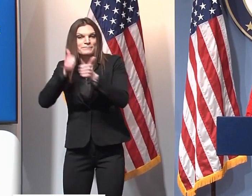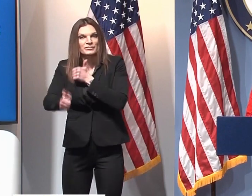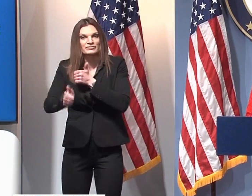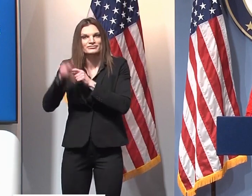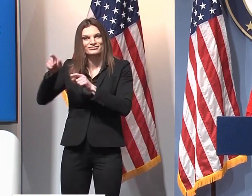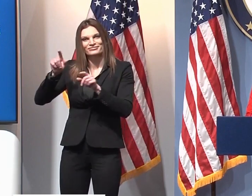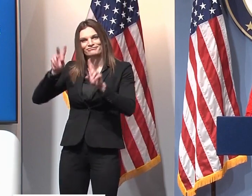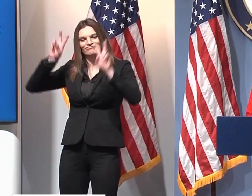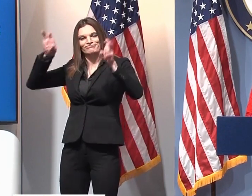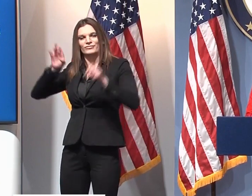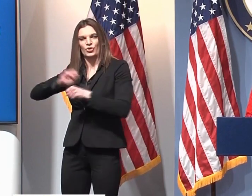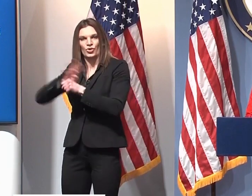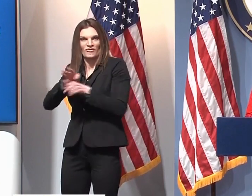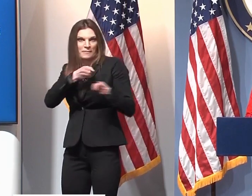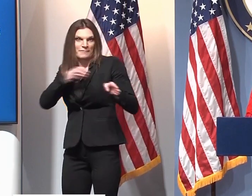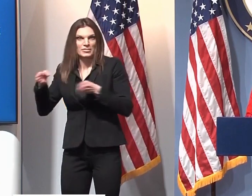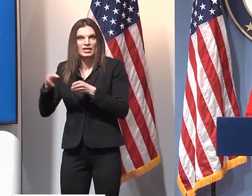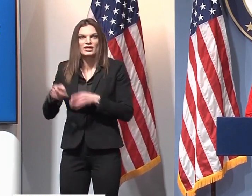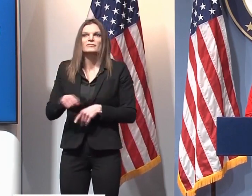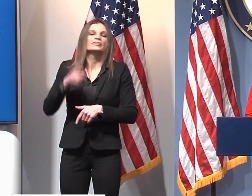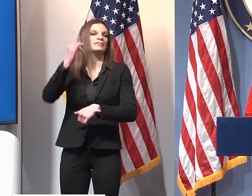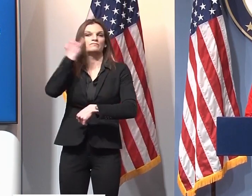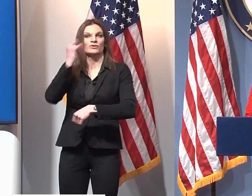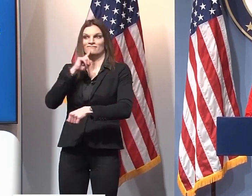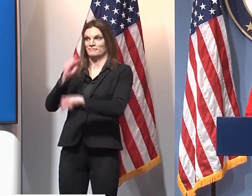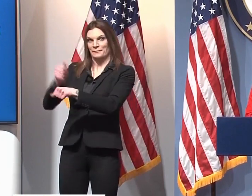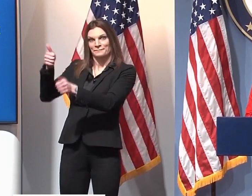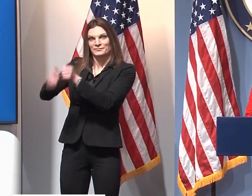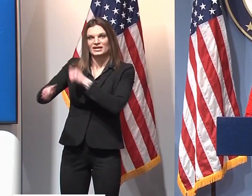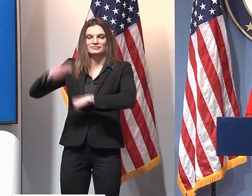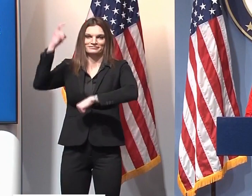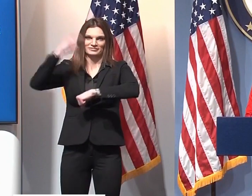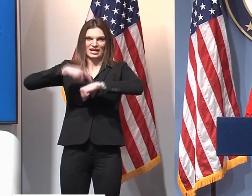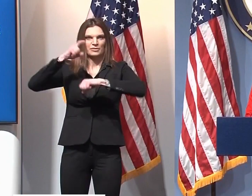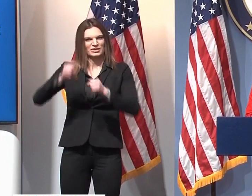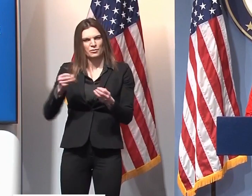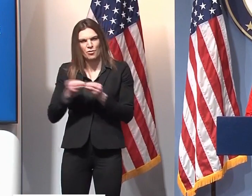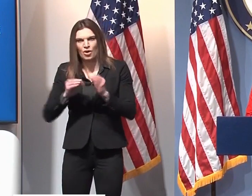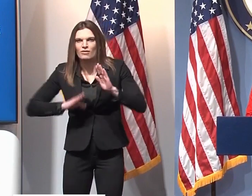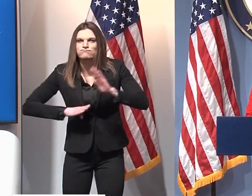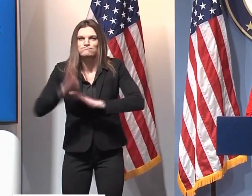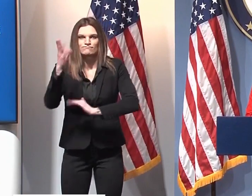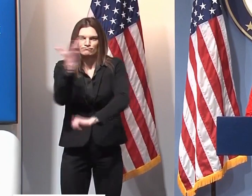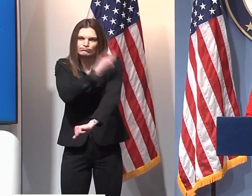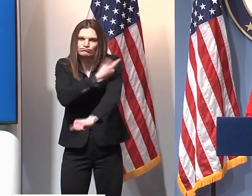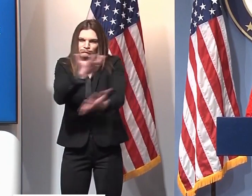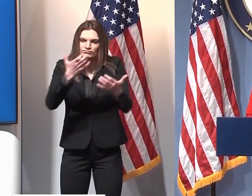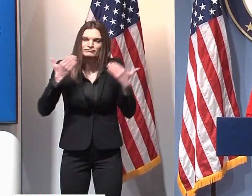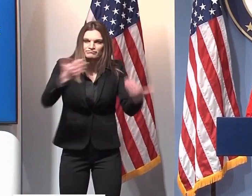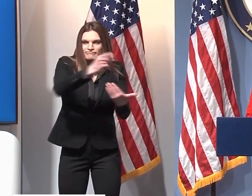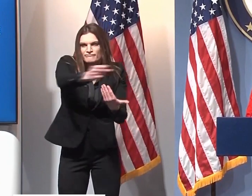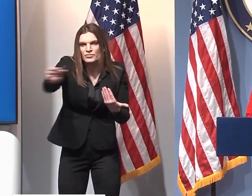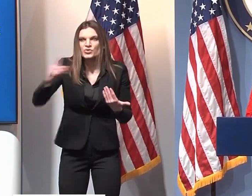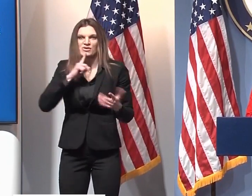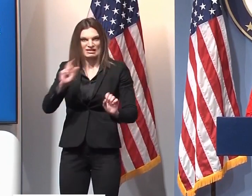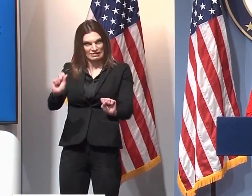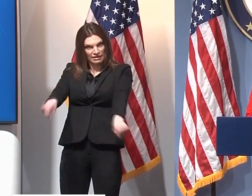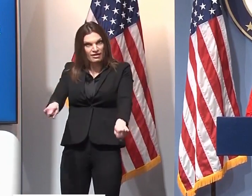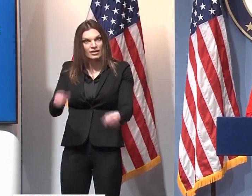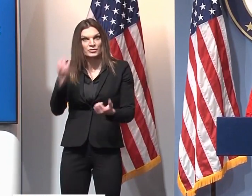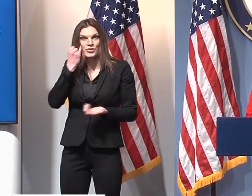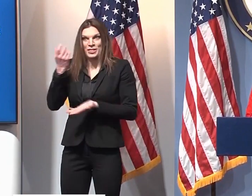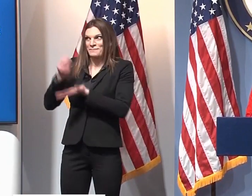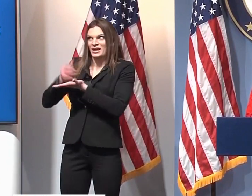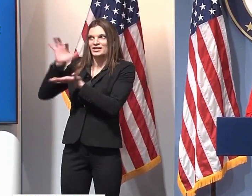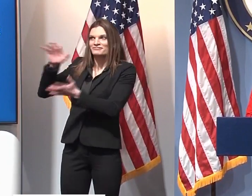negotiate a comprehensive budget, we can turbocharge our vaccination efforts and come out of the pandemic and